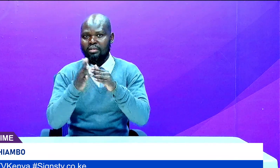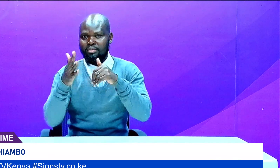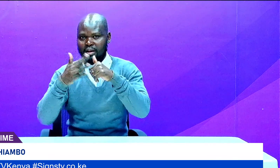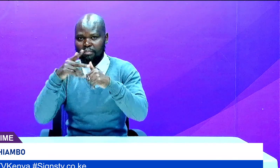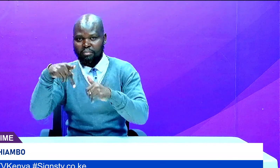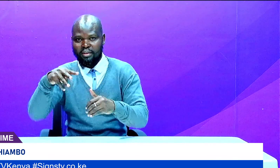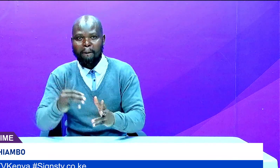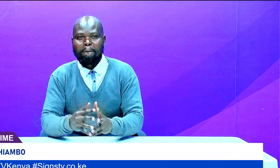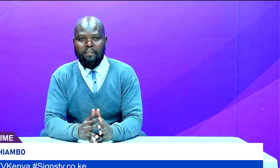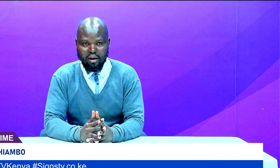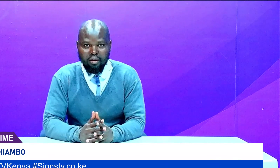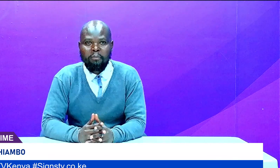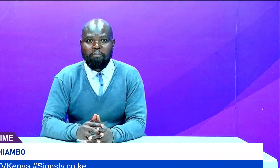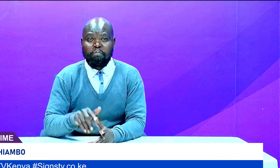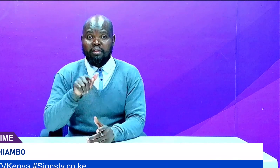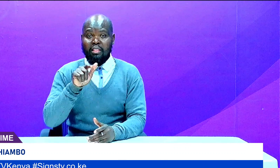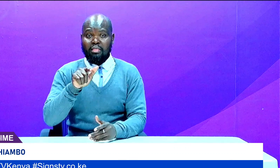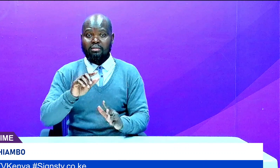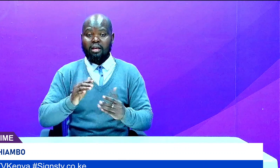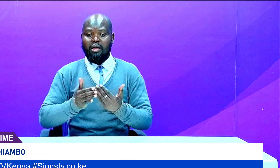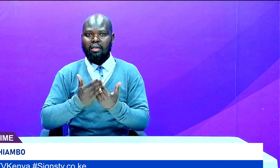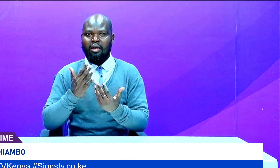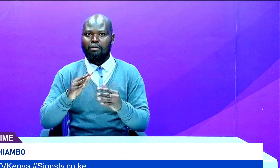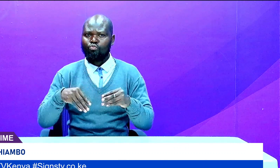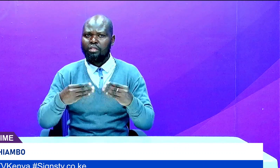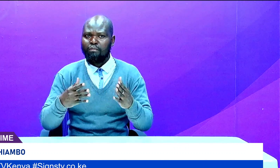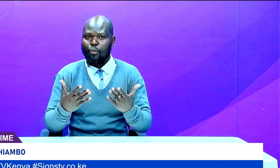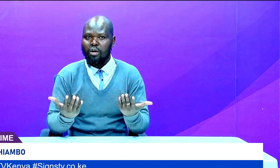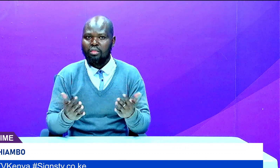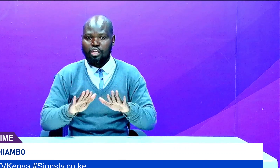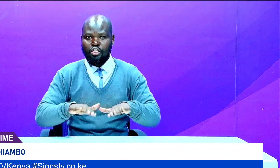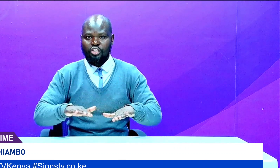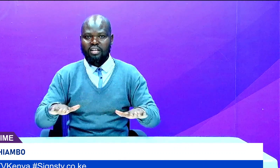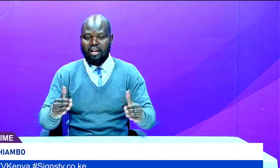language interpreter doing the voicing Irene Tribute.